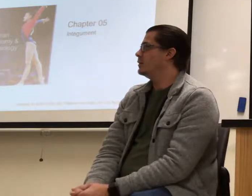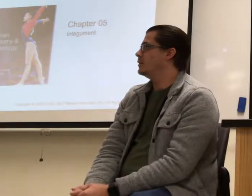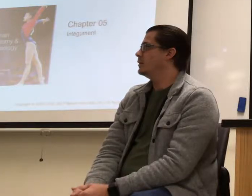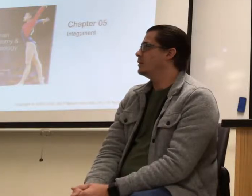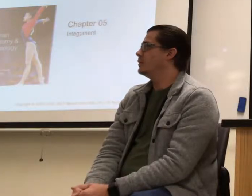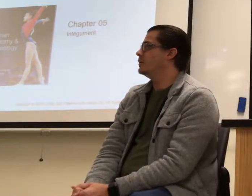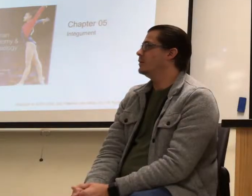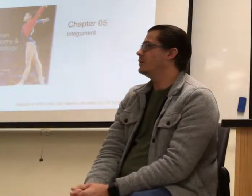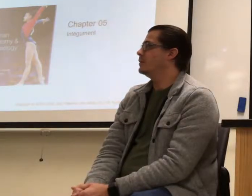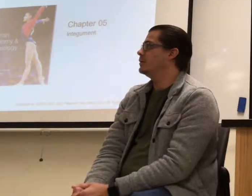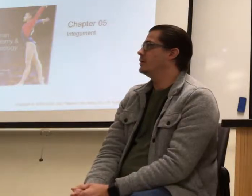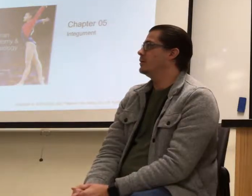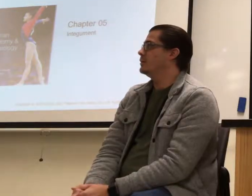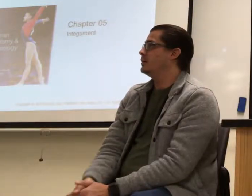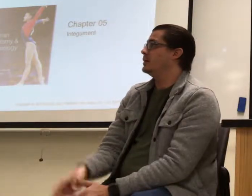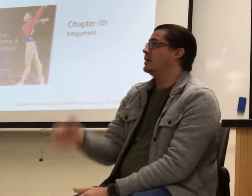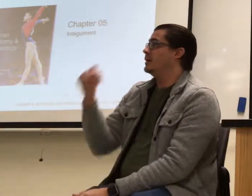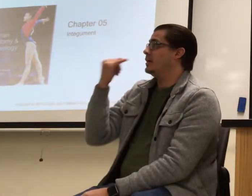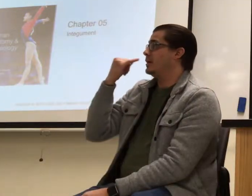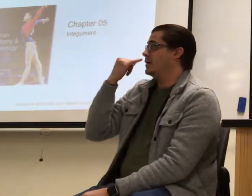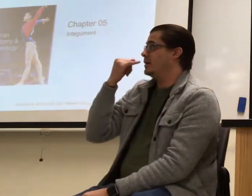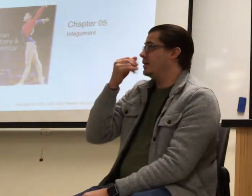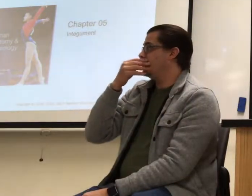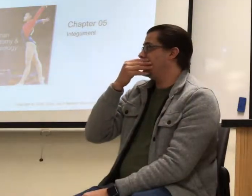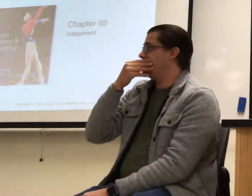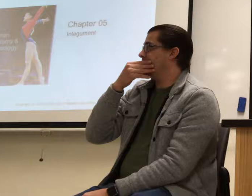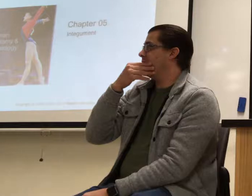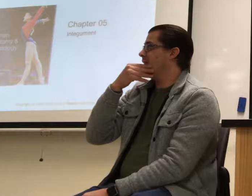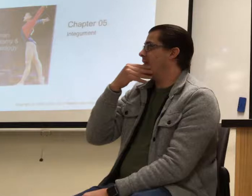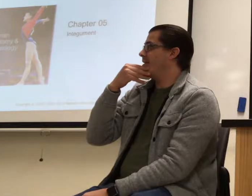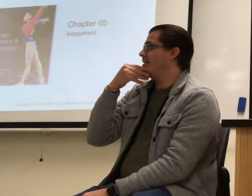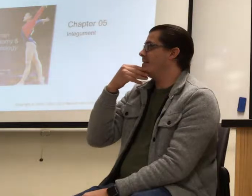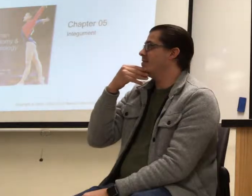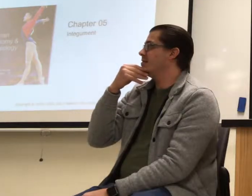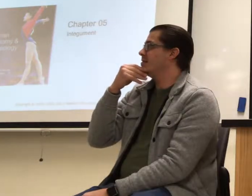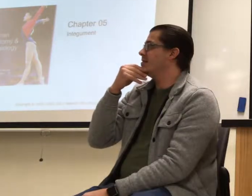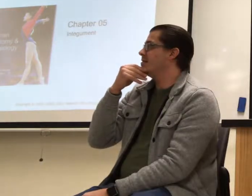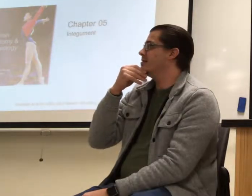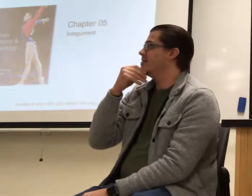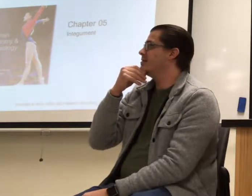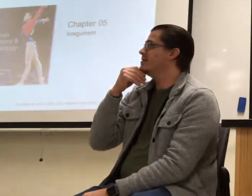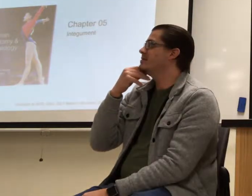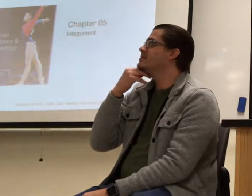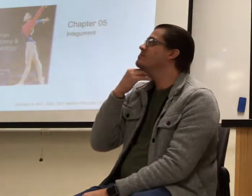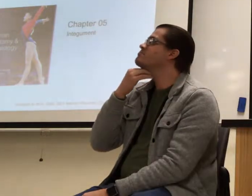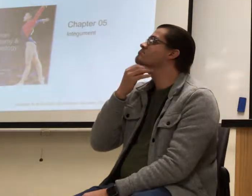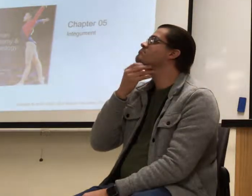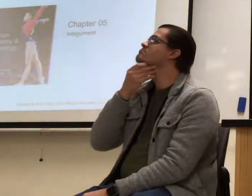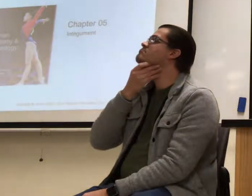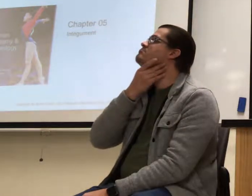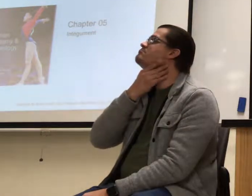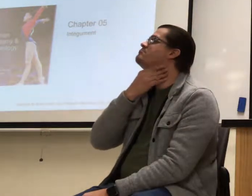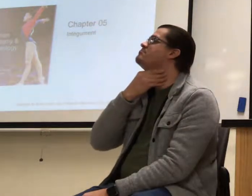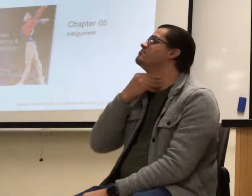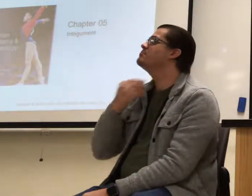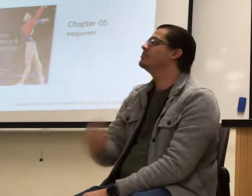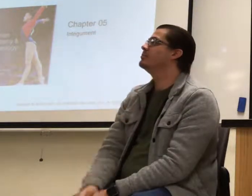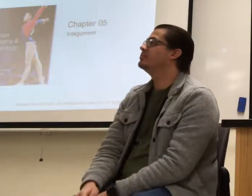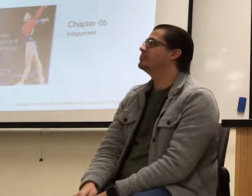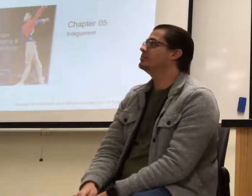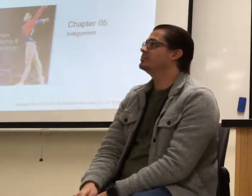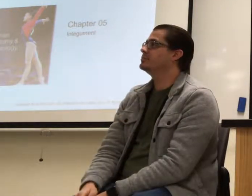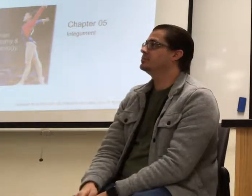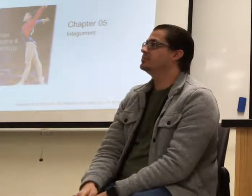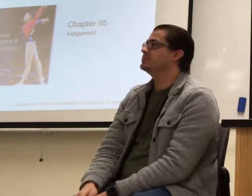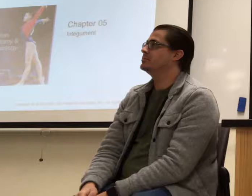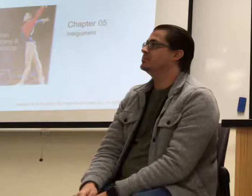If I ever do cancel class, I'll make that very clear. Class is canceled. But if I don't say class is canceled, you should clarify.